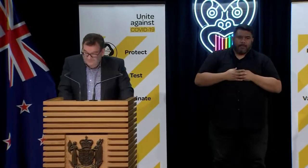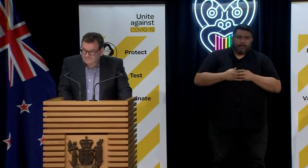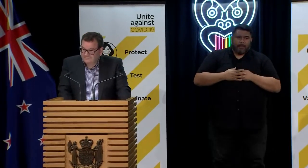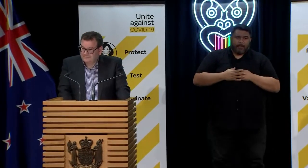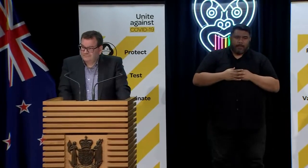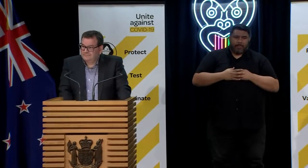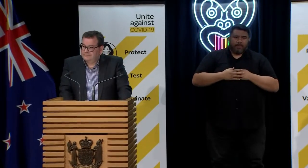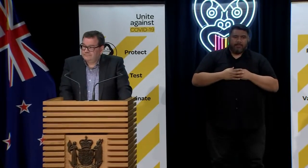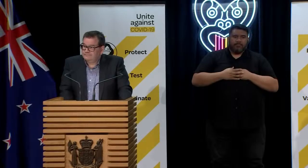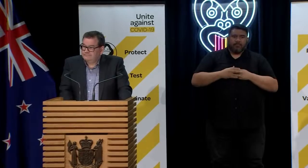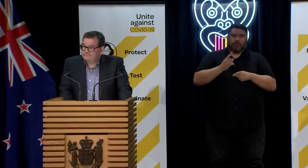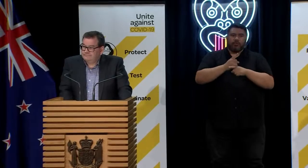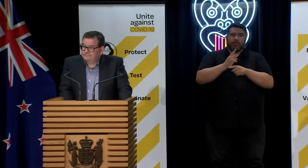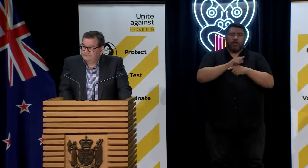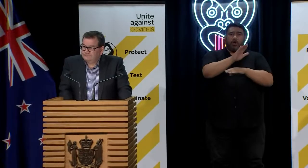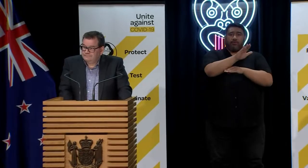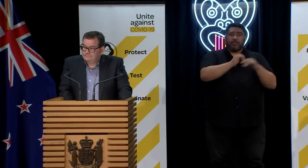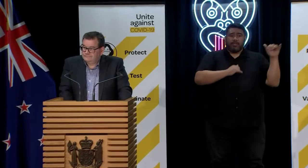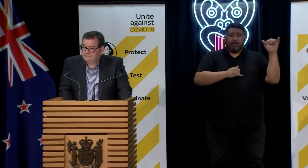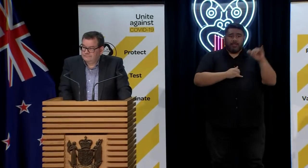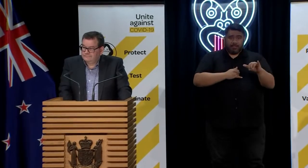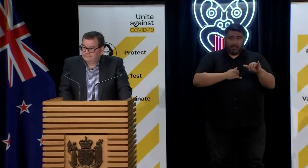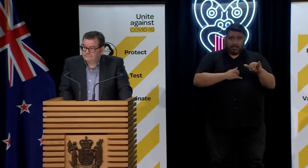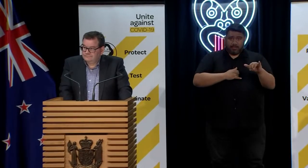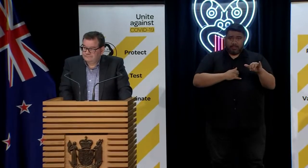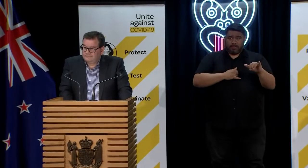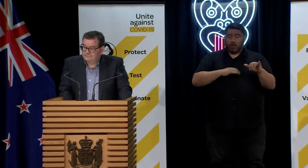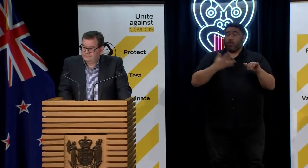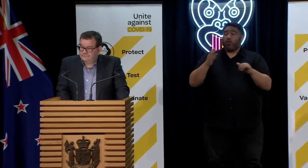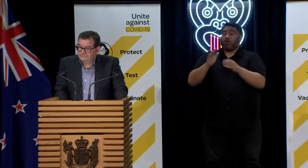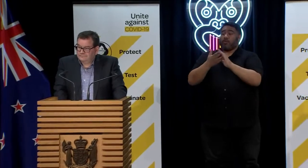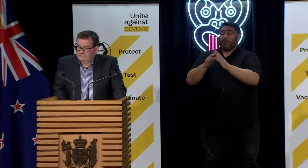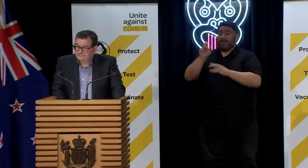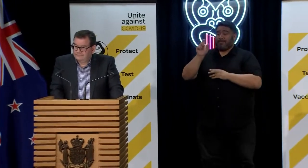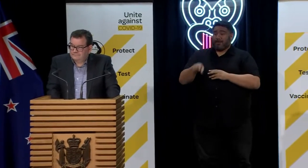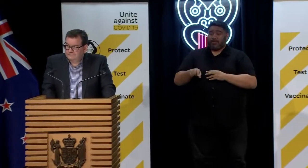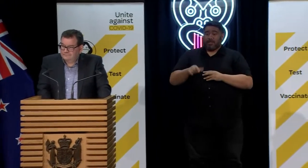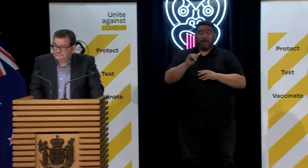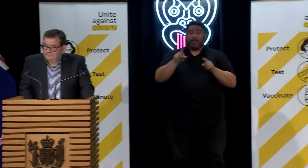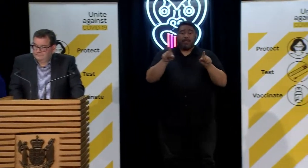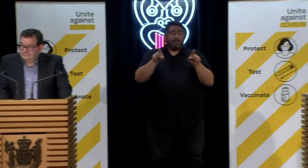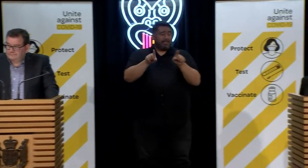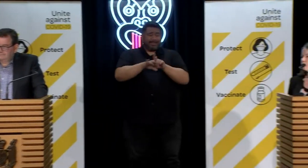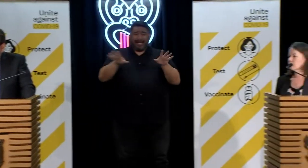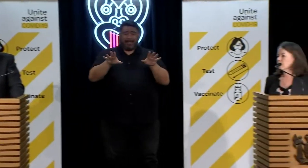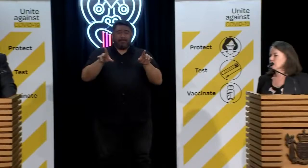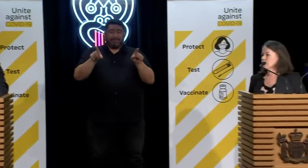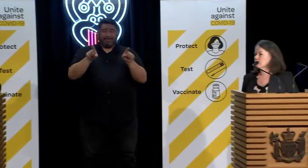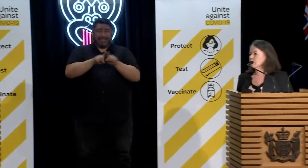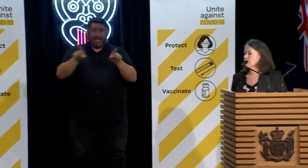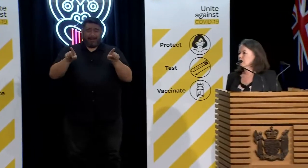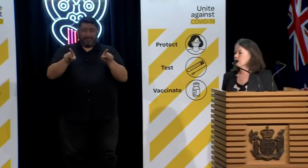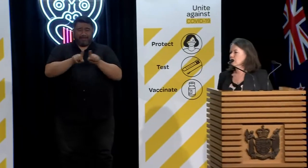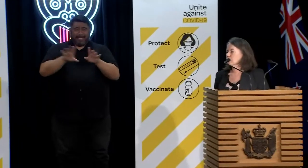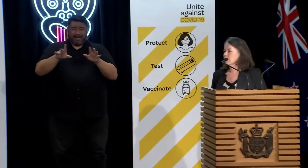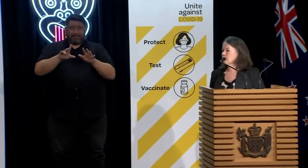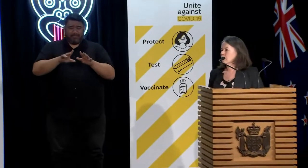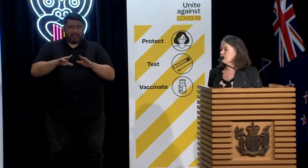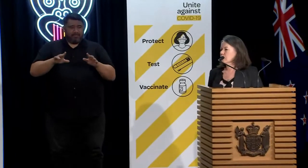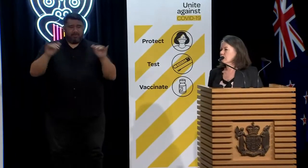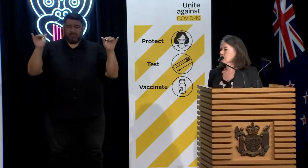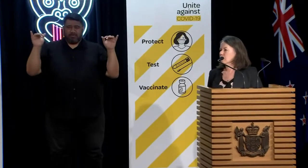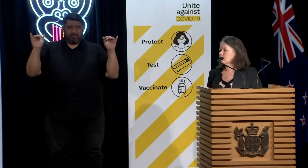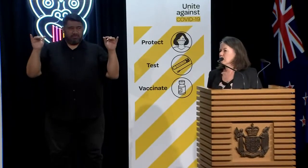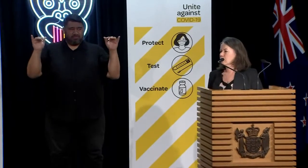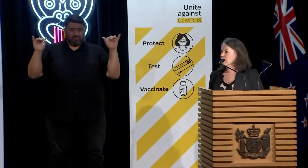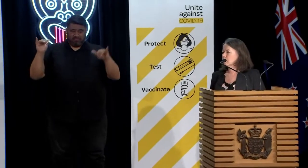conditions, but one of them will have to stay there for 14 days as a result of having recently entered the country, and someone who was infected in the community could be